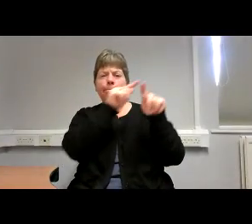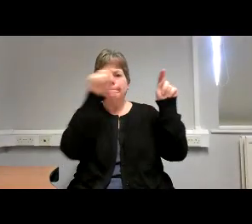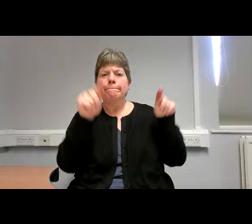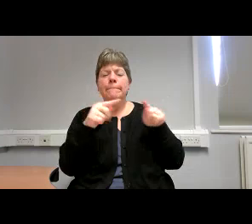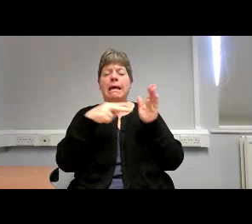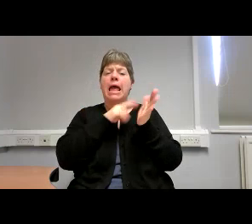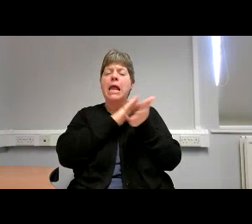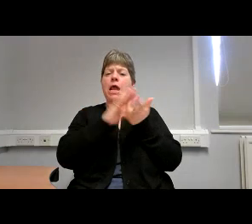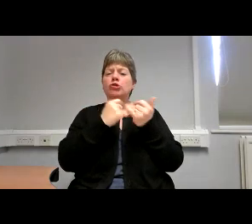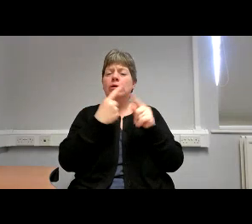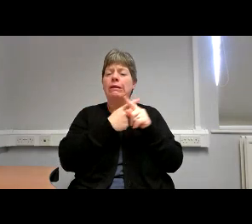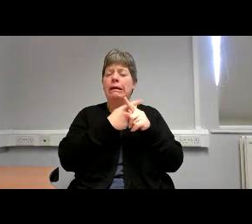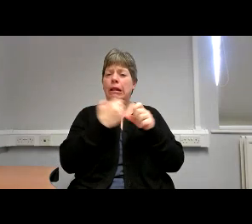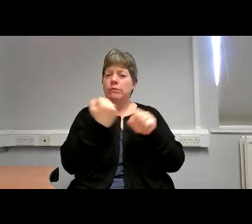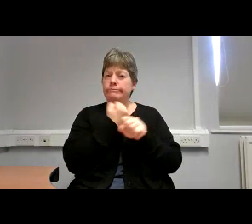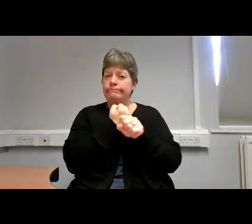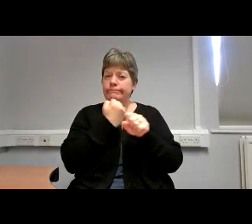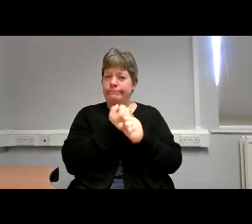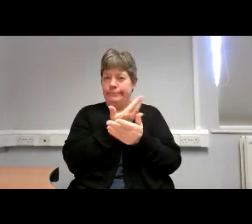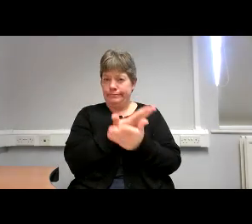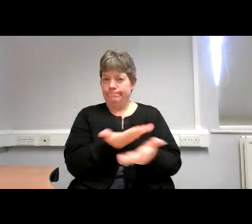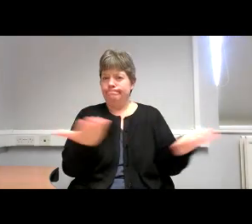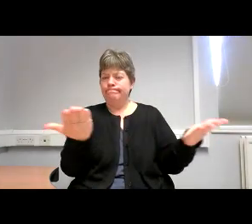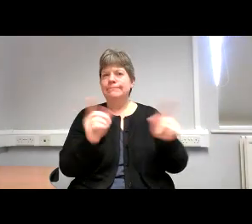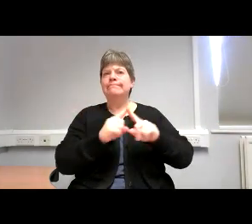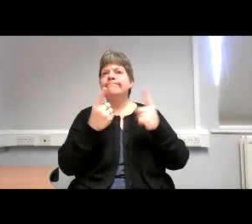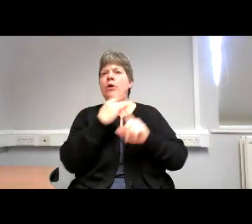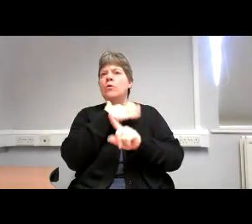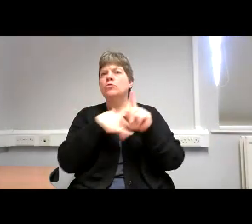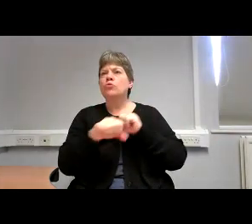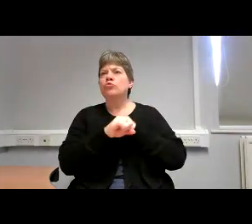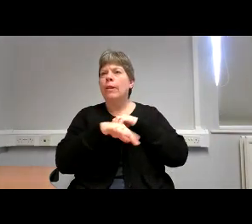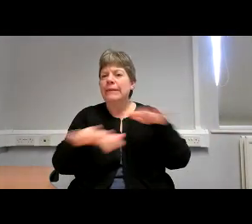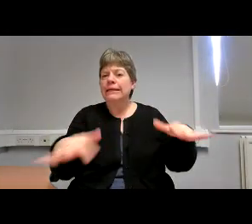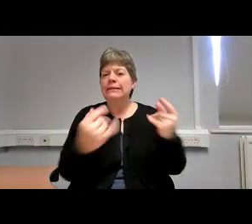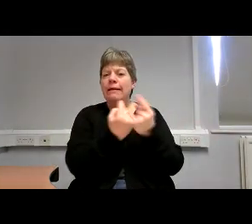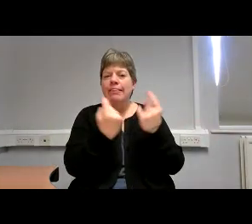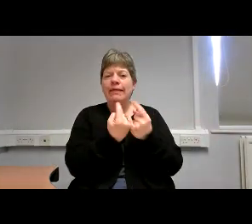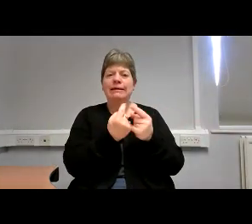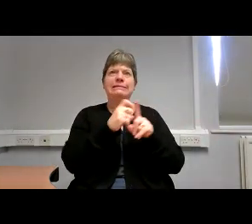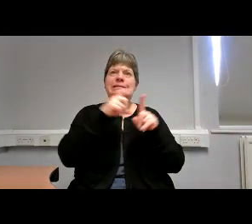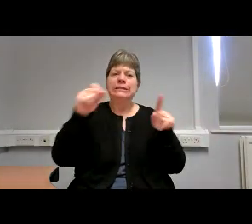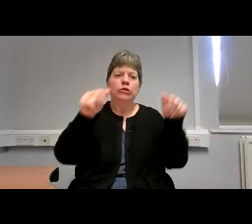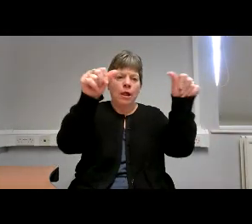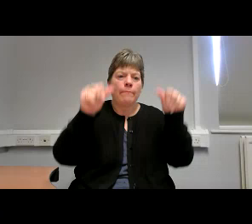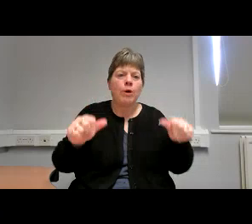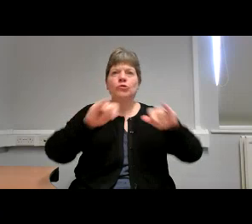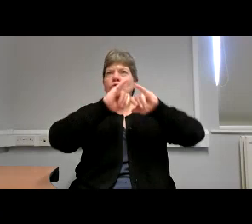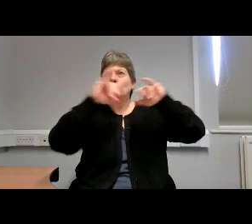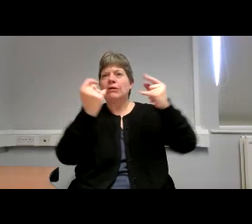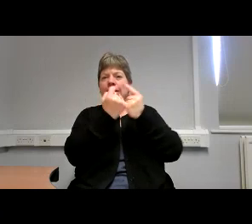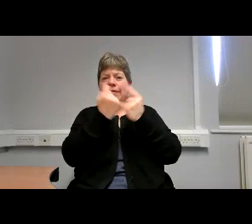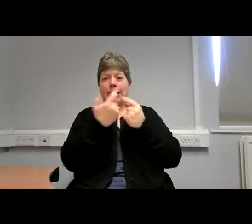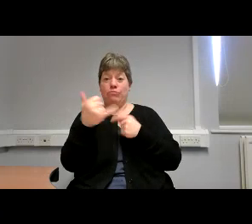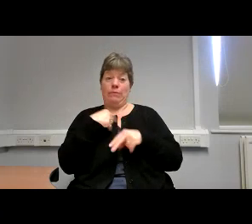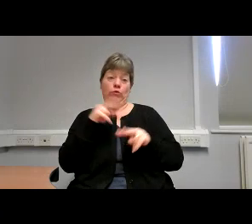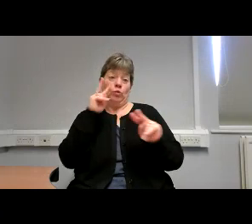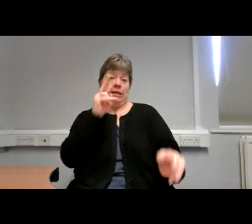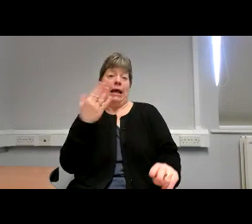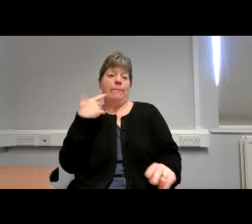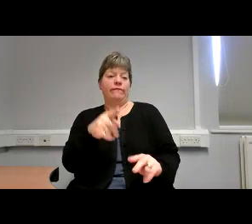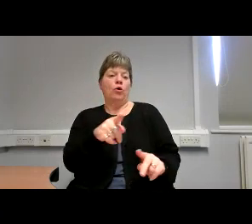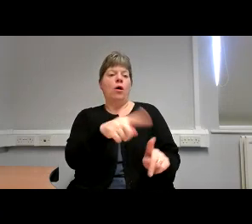have produced these social media assets, digital screens and posters. So you may have seen this digital screen here, Get